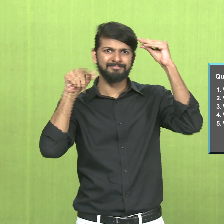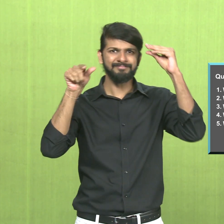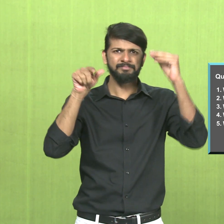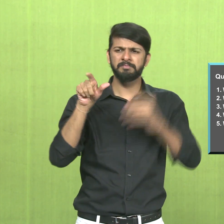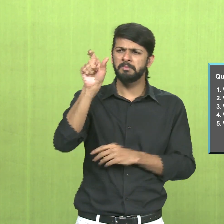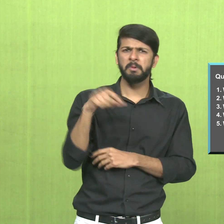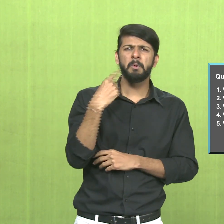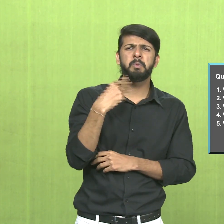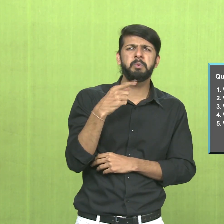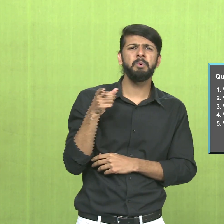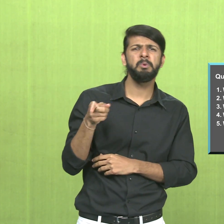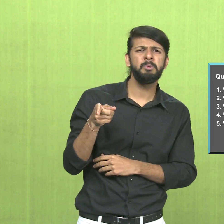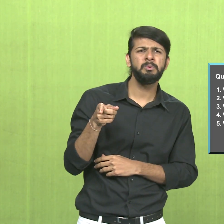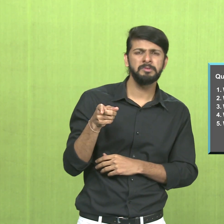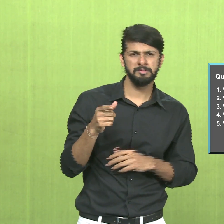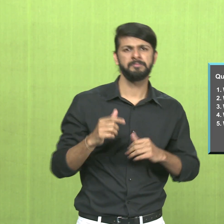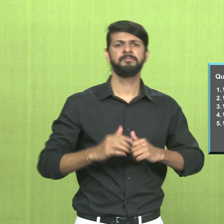who was Pablo Picasso?